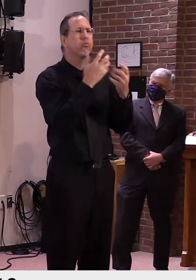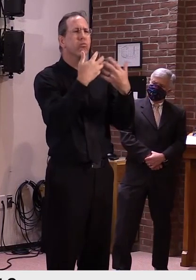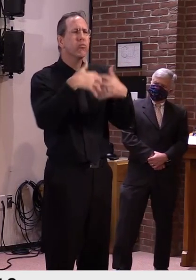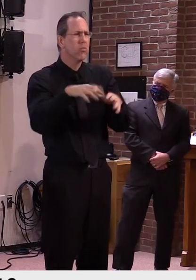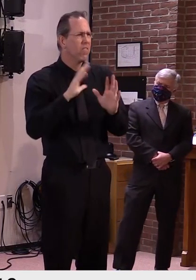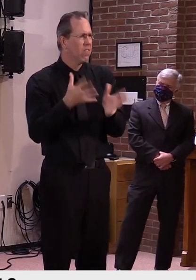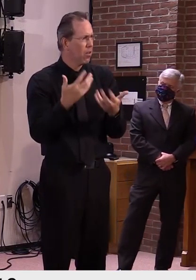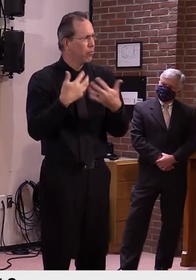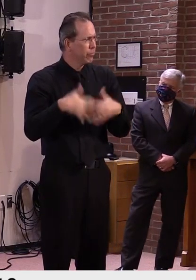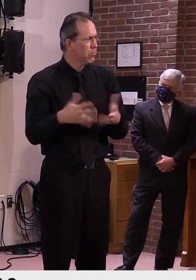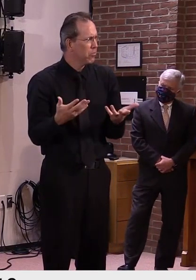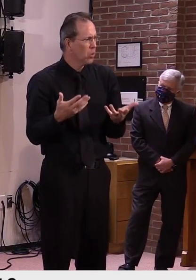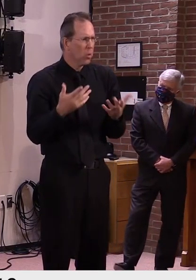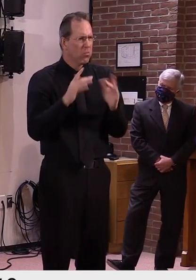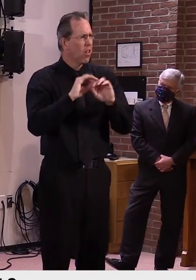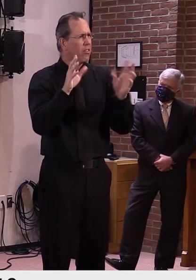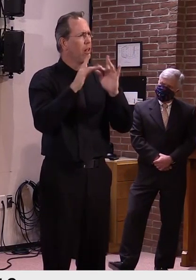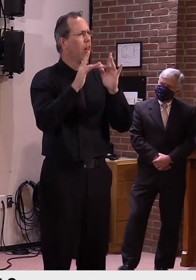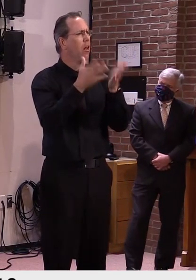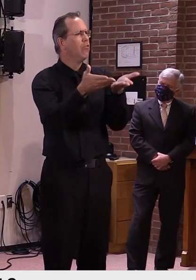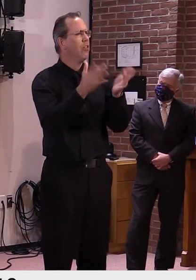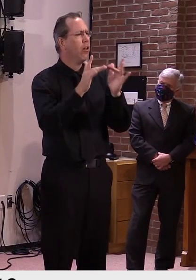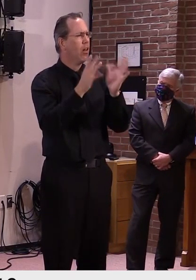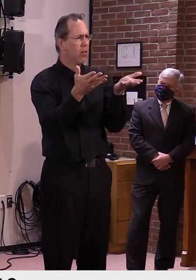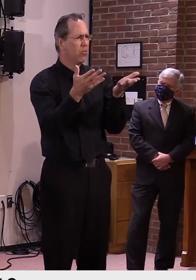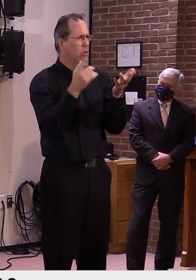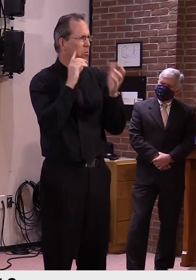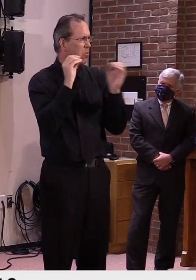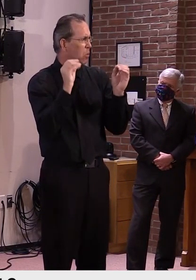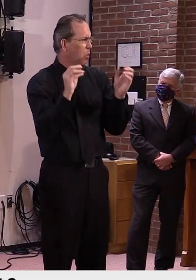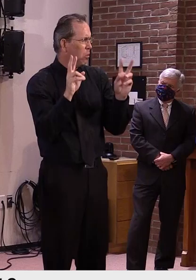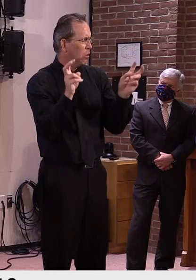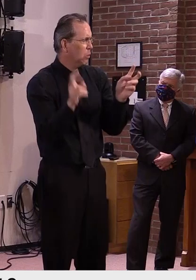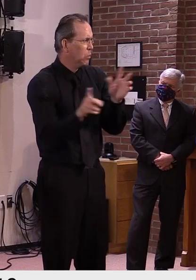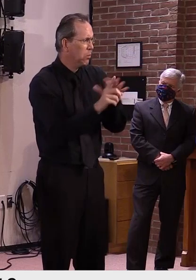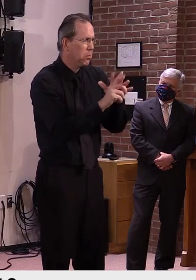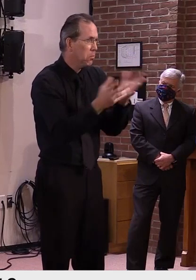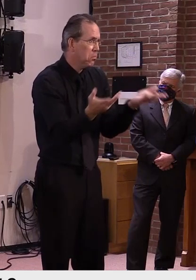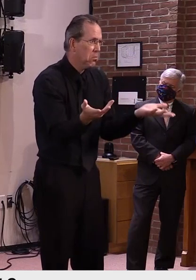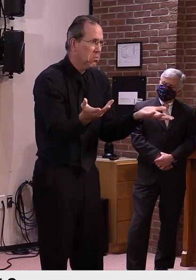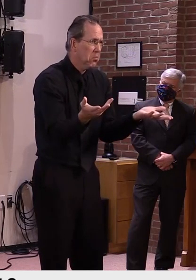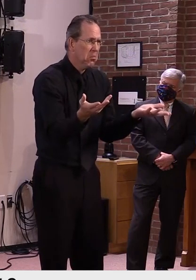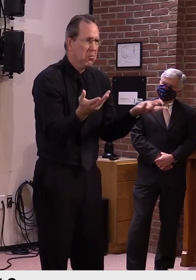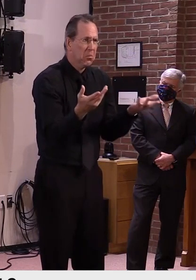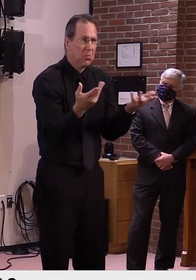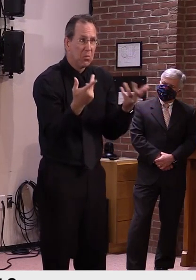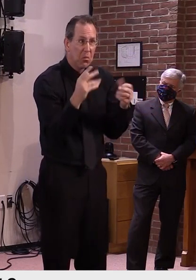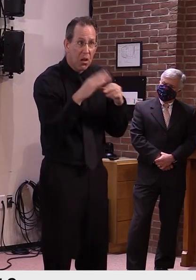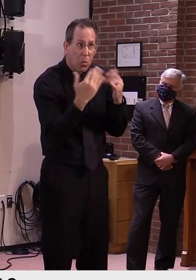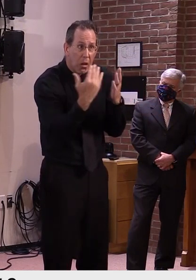have come back online. I haven't heard more from schools about a backlog in that issue.